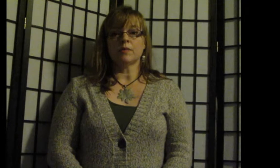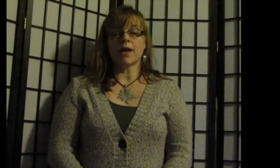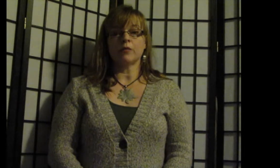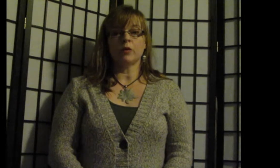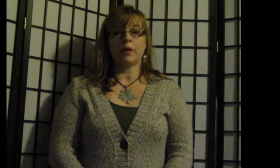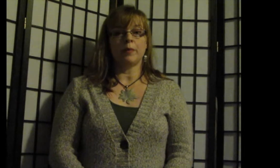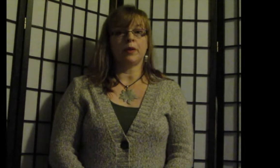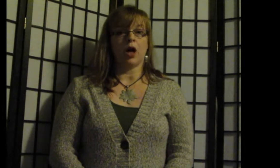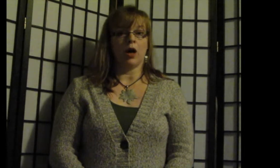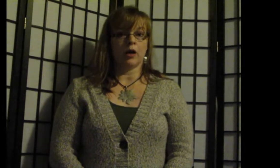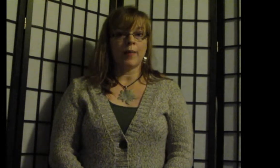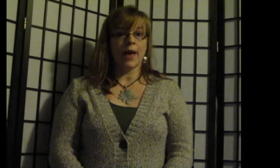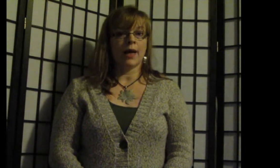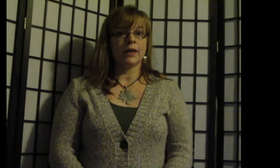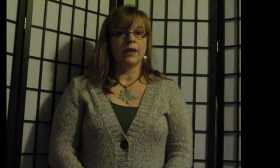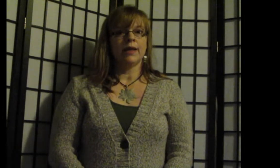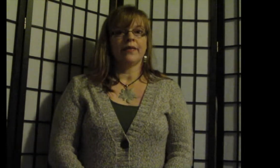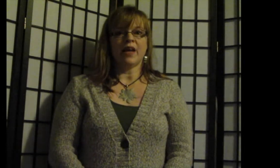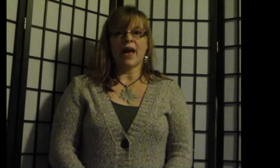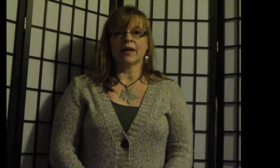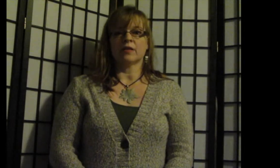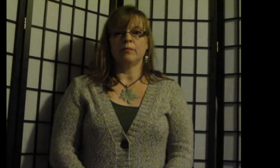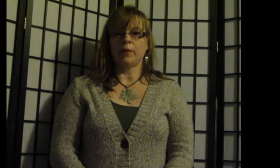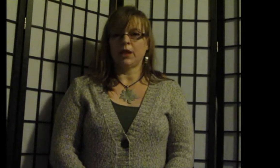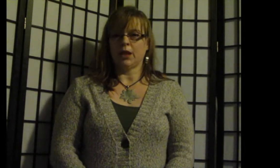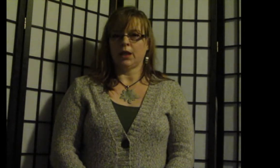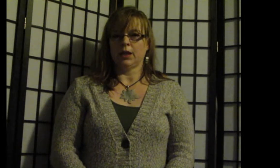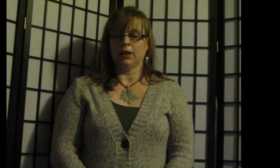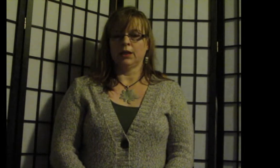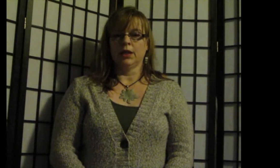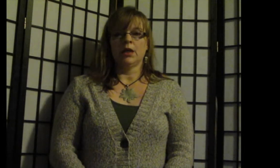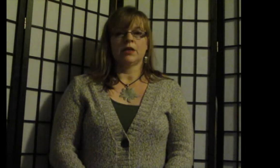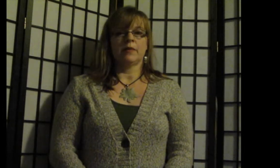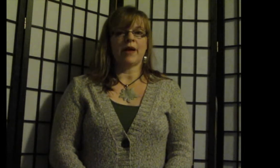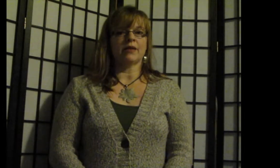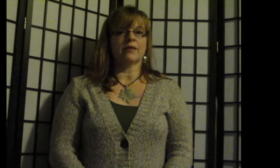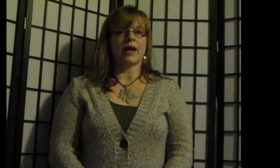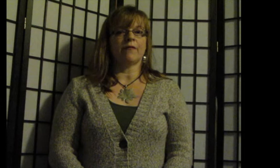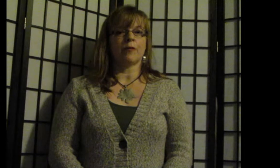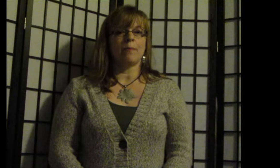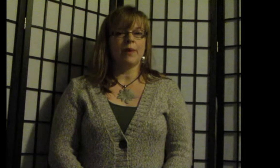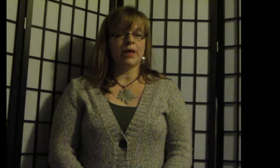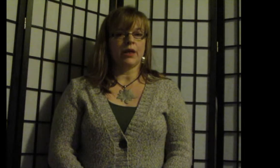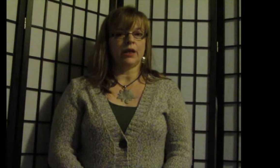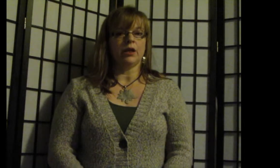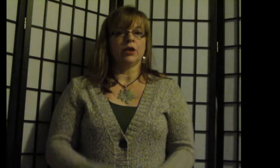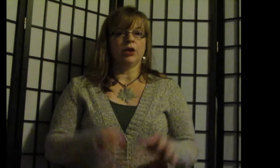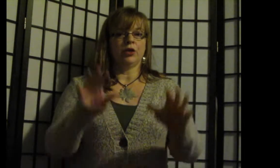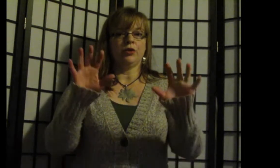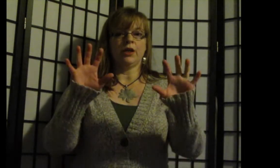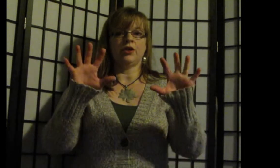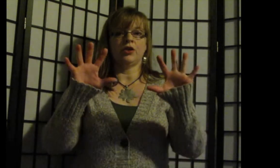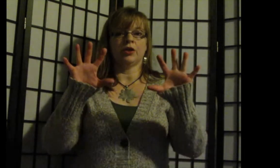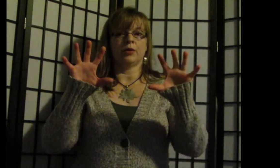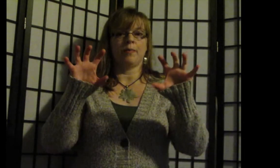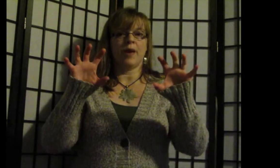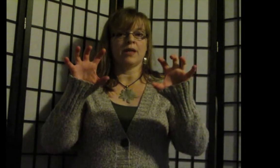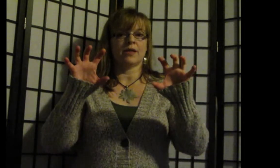Sometimes when people are mad, they act mean. To make the sign for mean, you need your bent